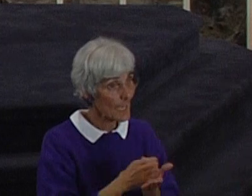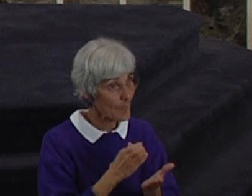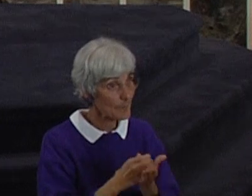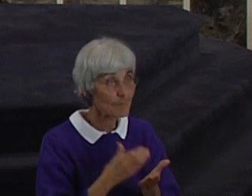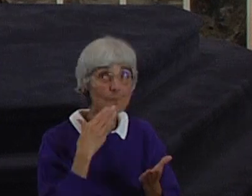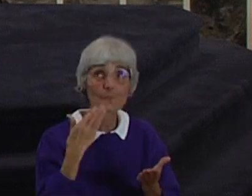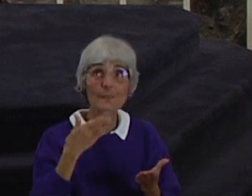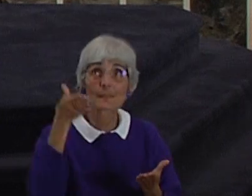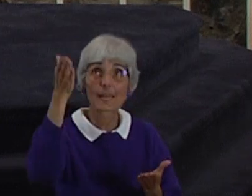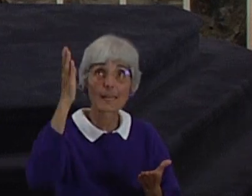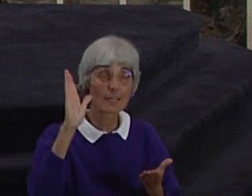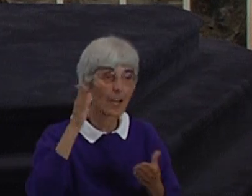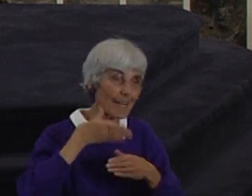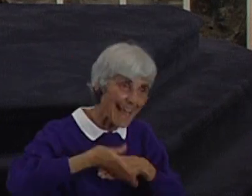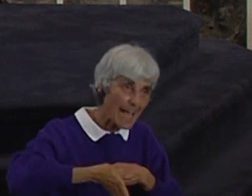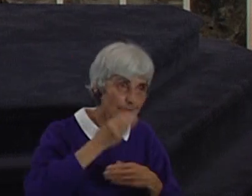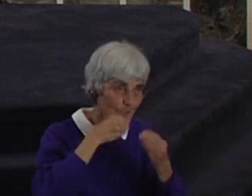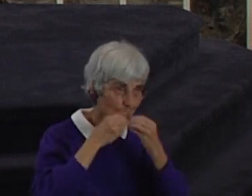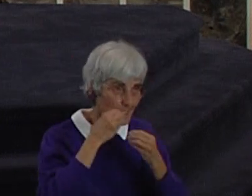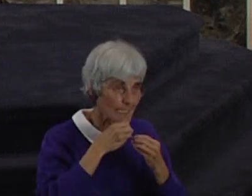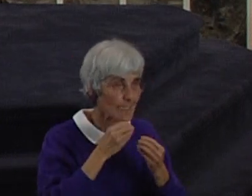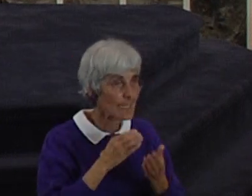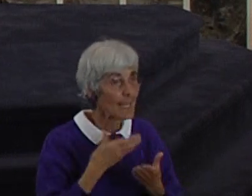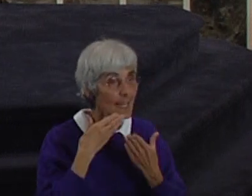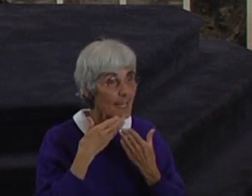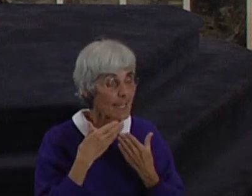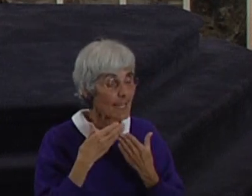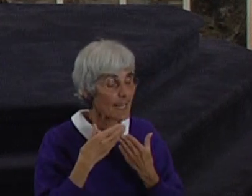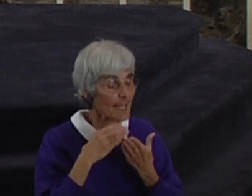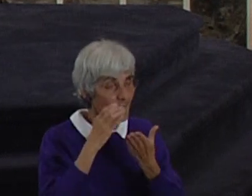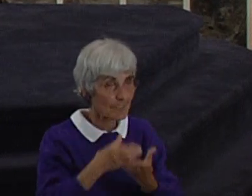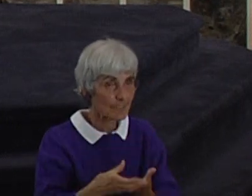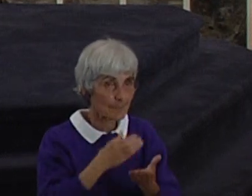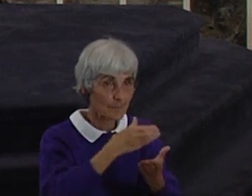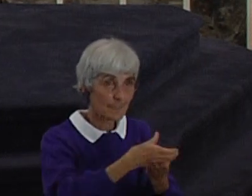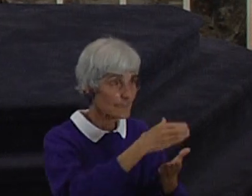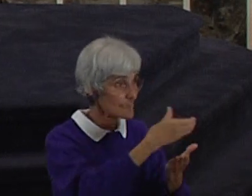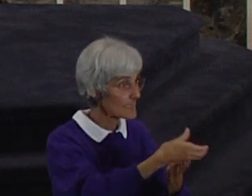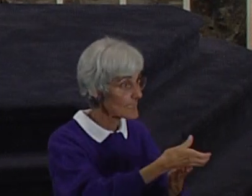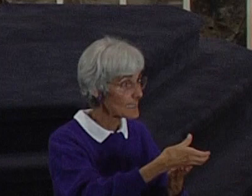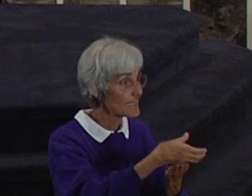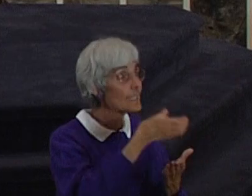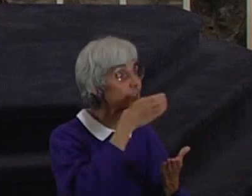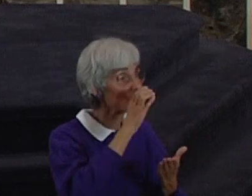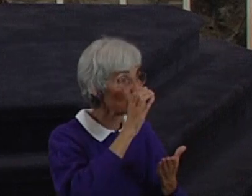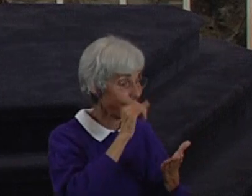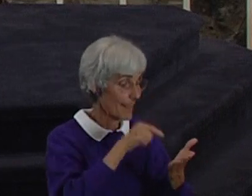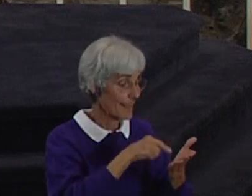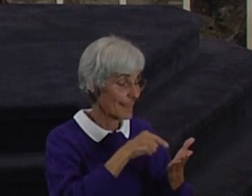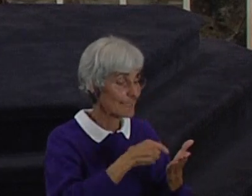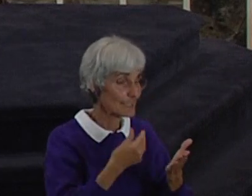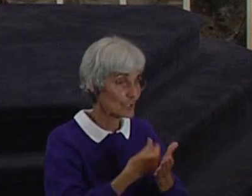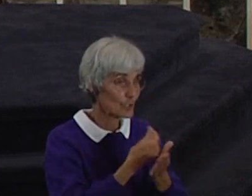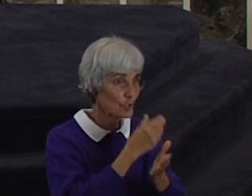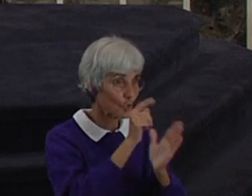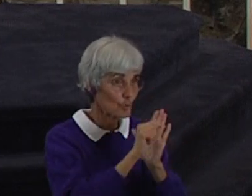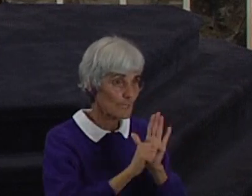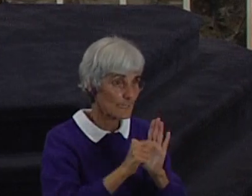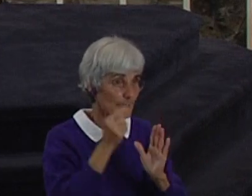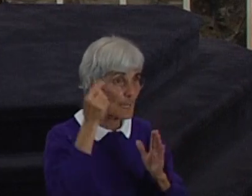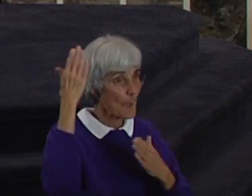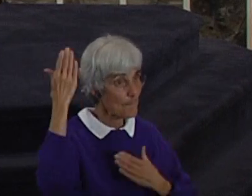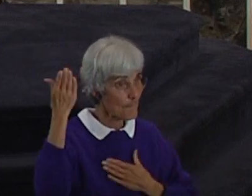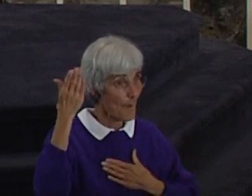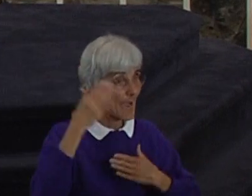took the cup after supper. And when he had given thanks, he gave it to them and said, "Take and drink. This cup is the New Testament